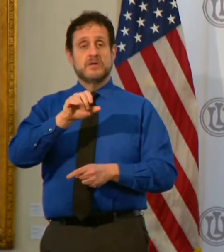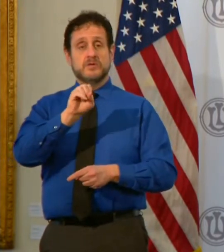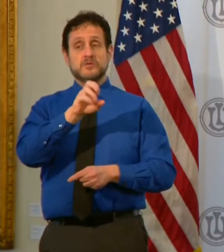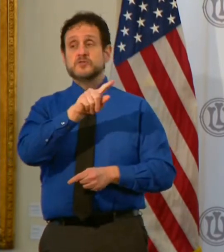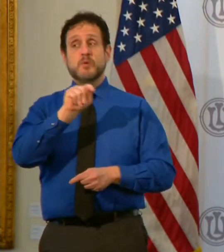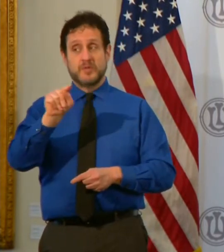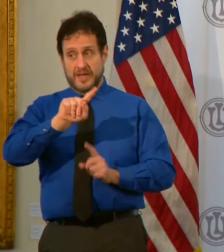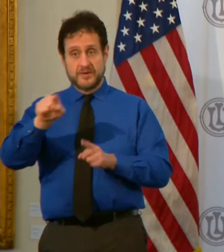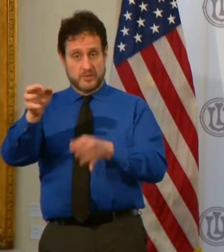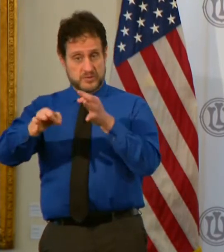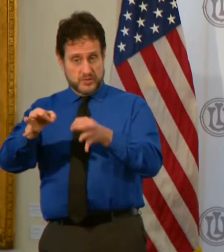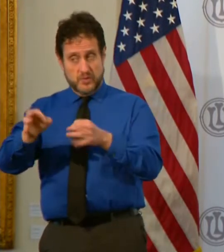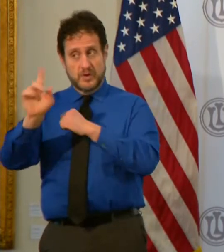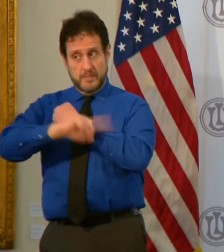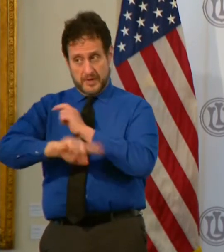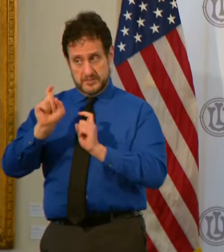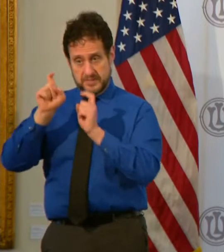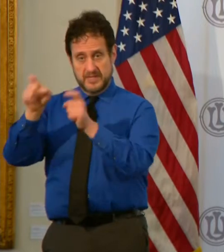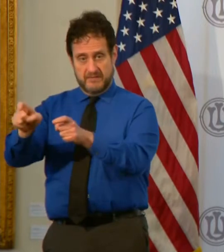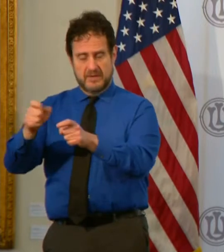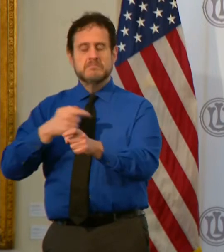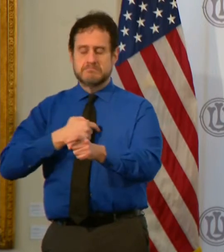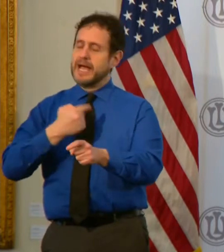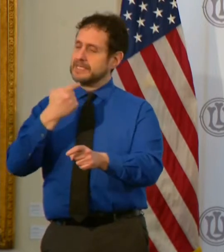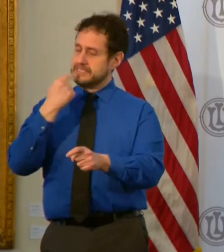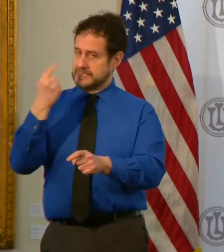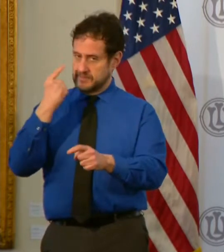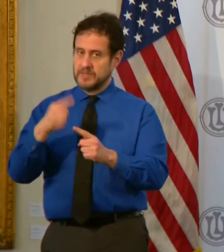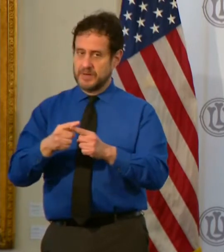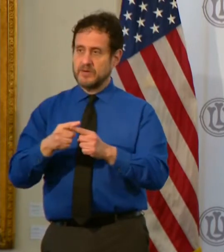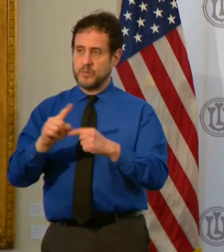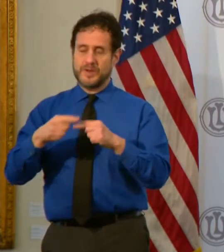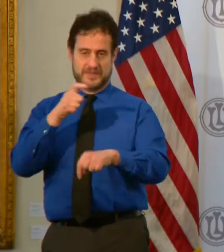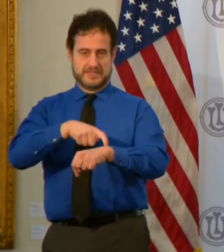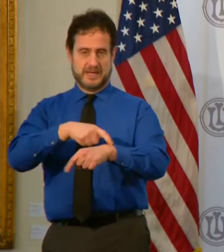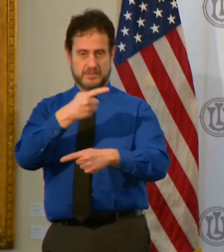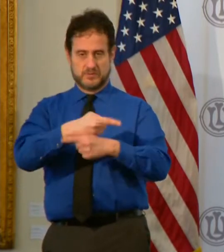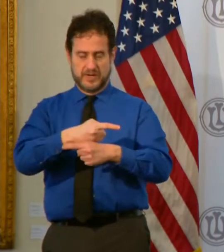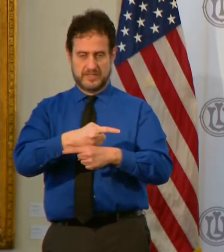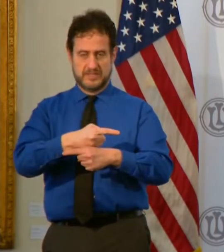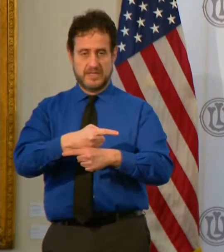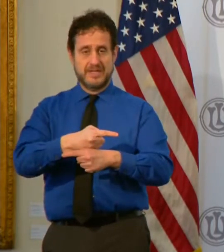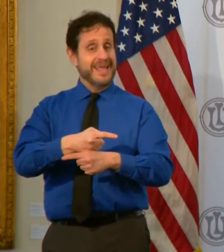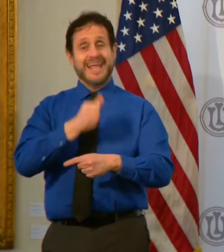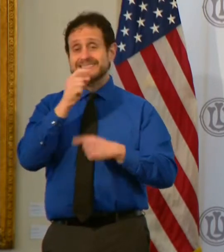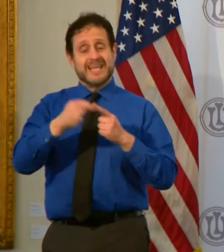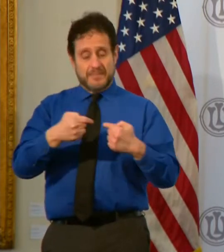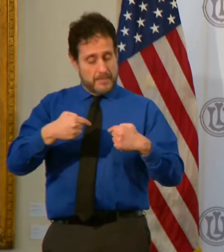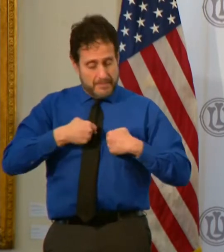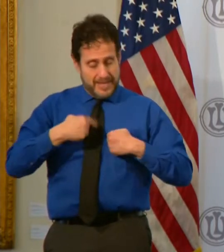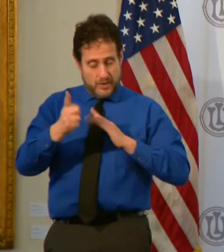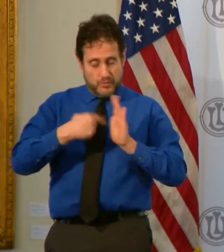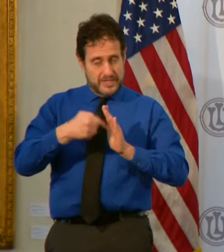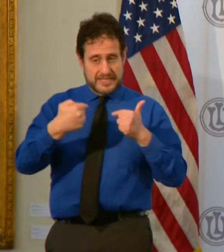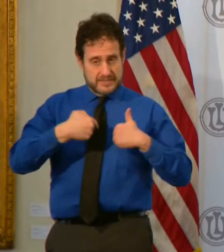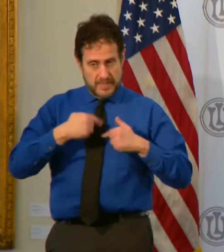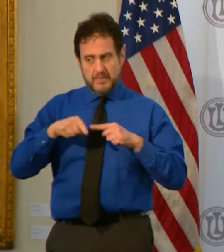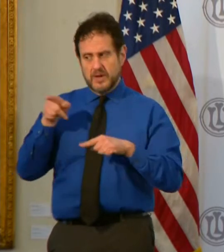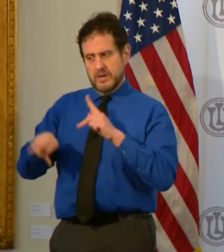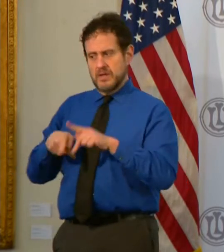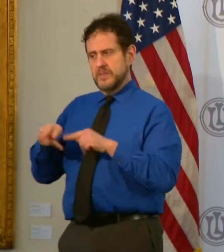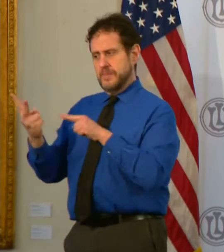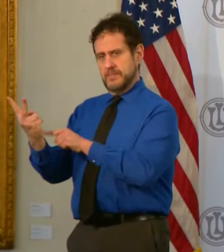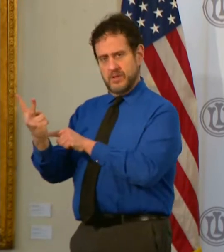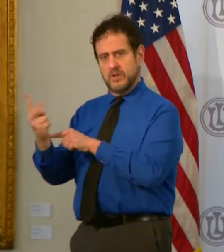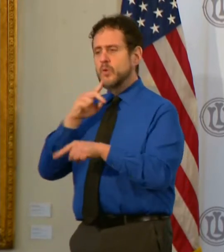right, because much less about me, but about the perception of the hardworking people in my office who operate at the highest